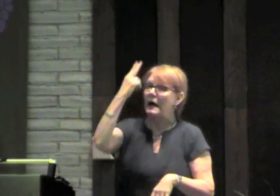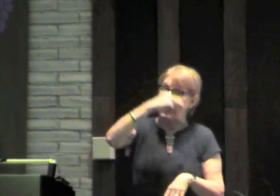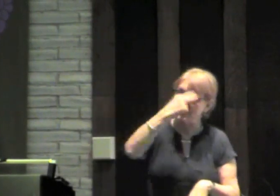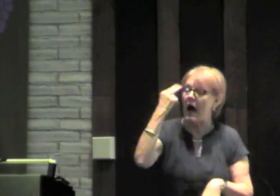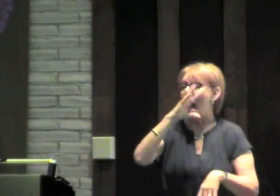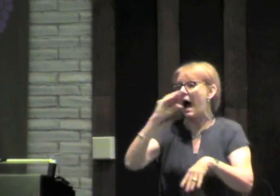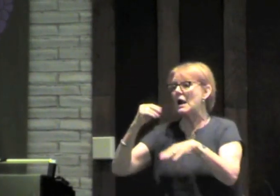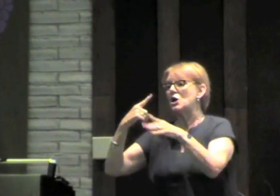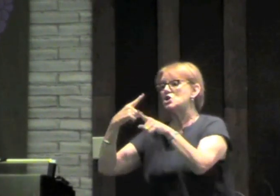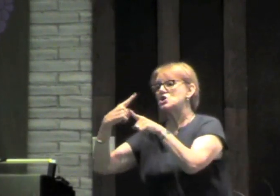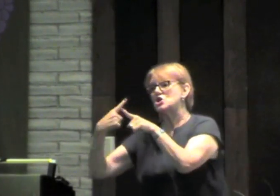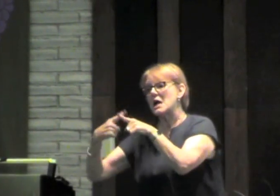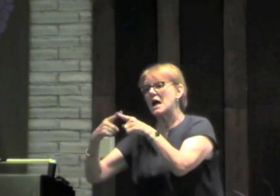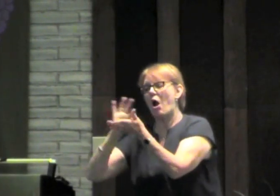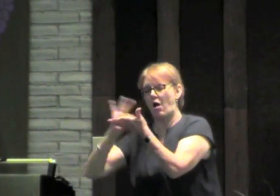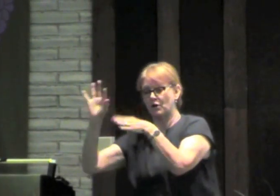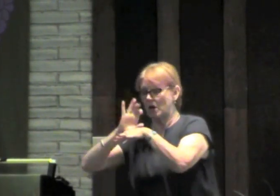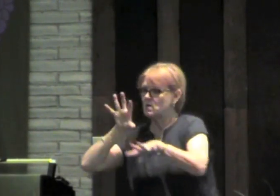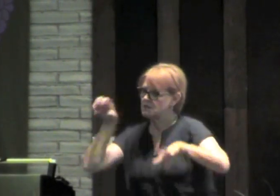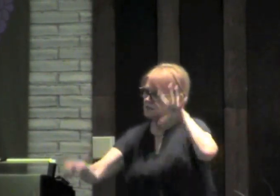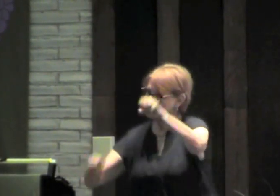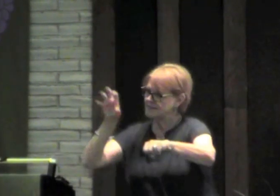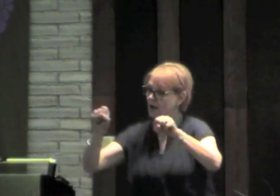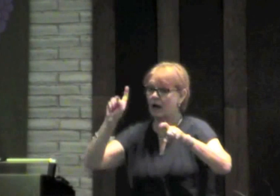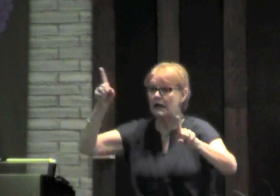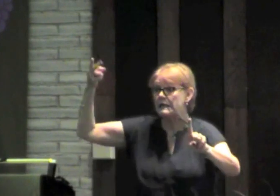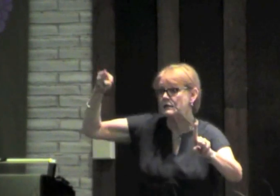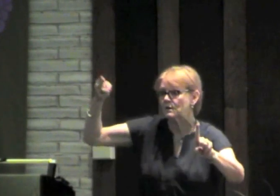but there was a Catholic church and a Greek Orthodox church had really